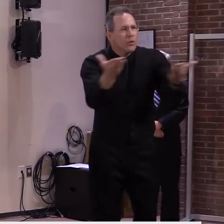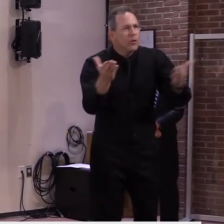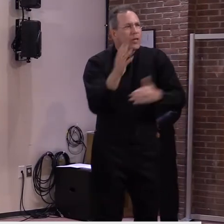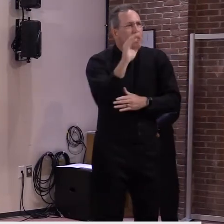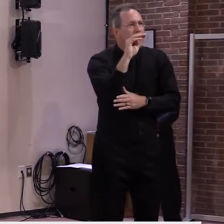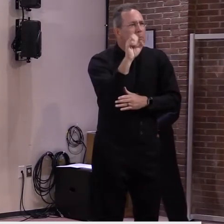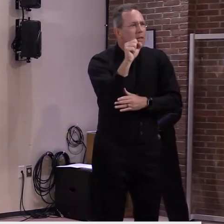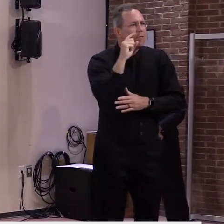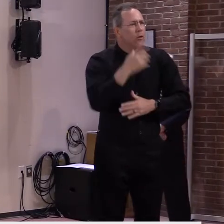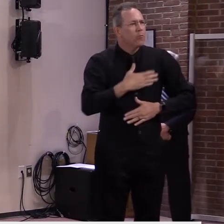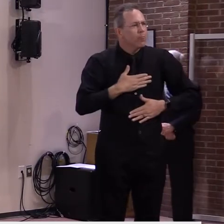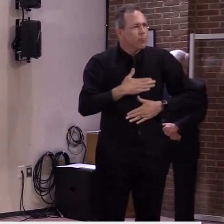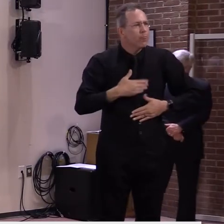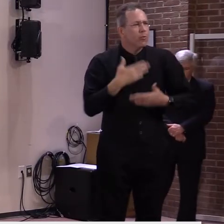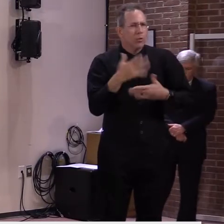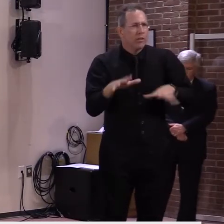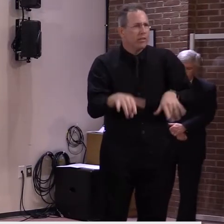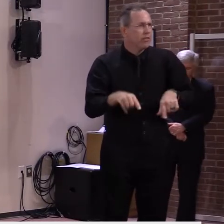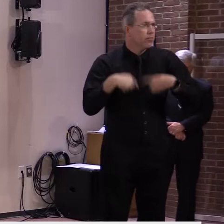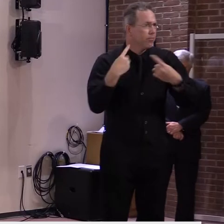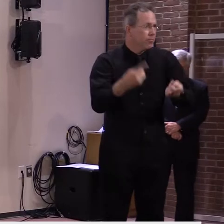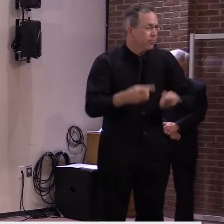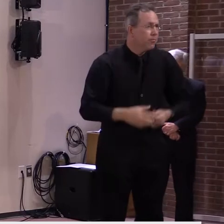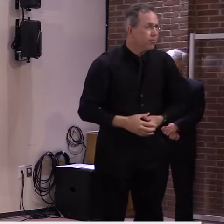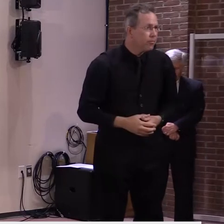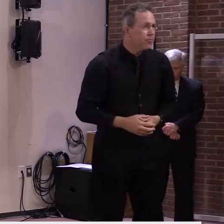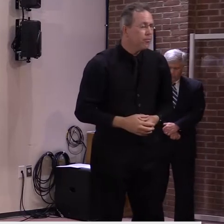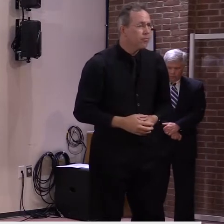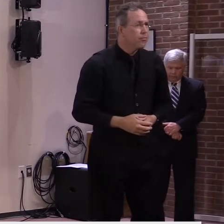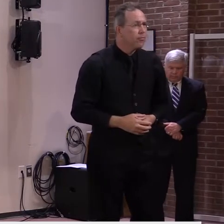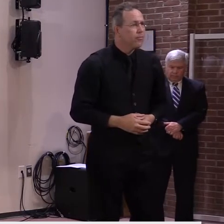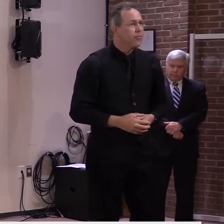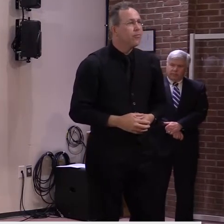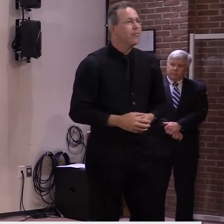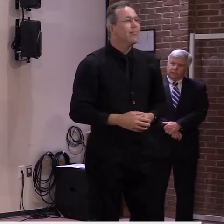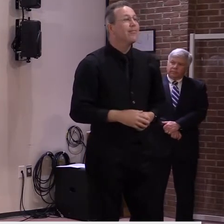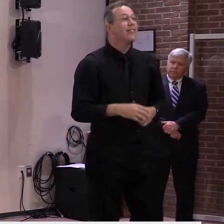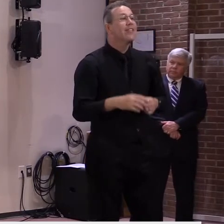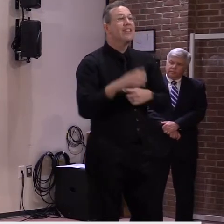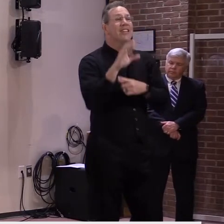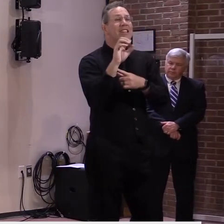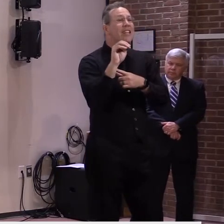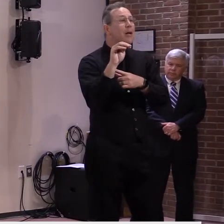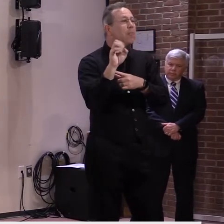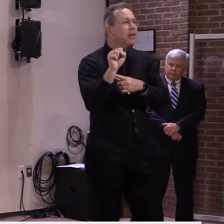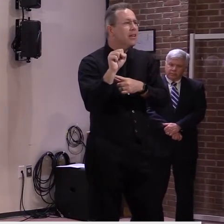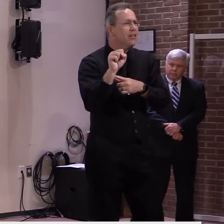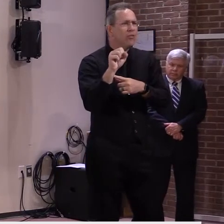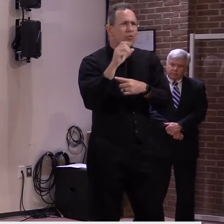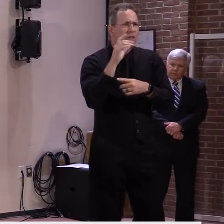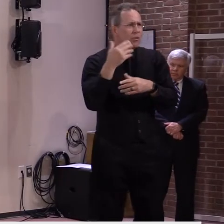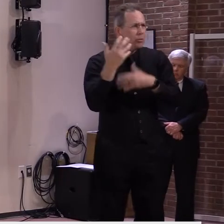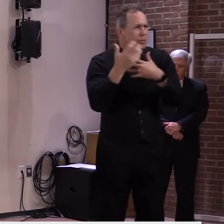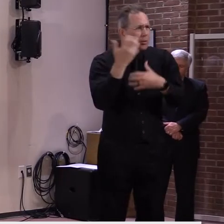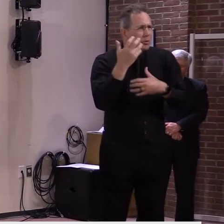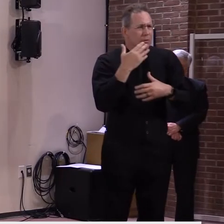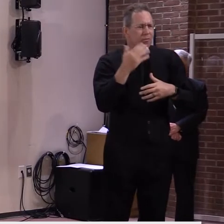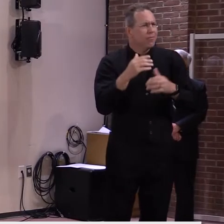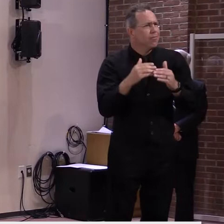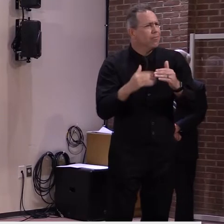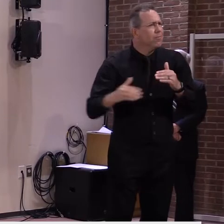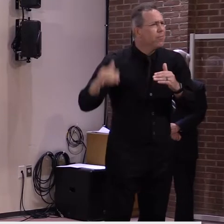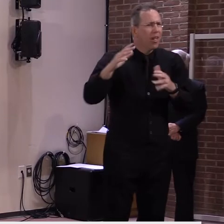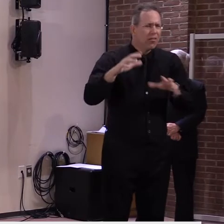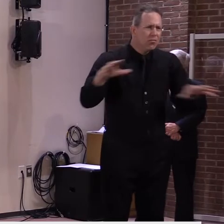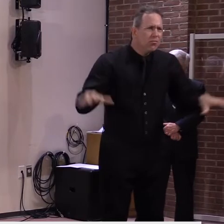contributions. And they continue to go above and beyond as they run vaccination clinics all across Vermont. So one